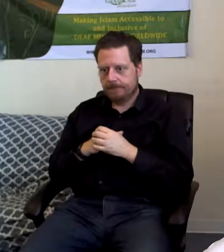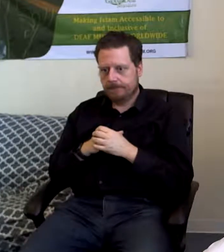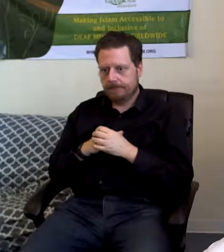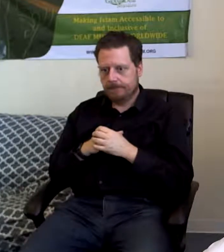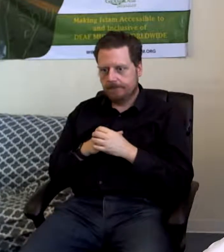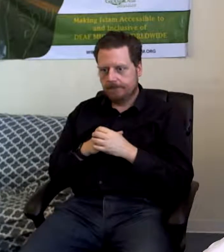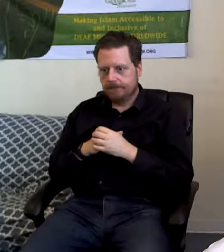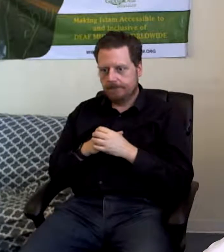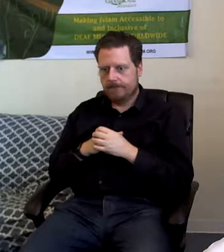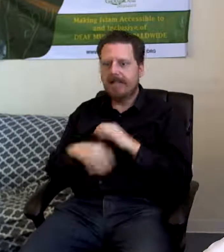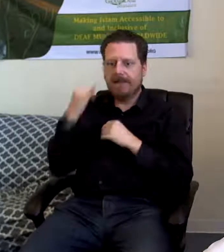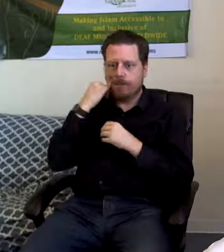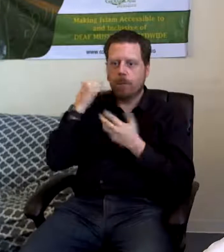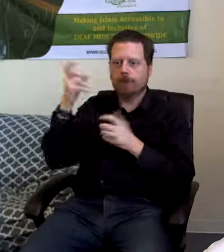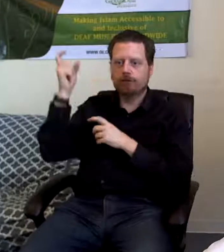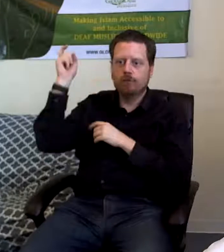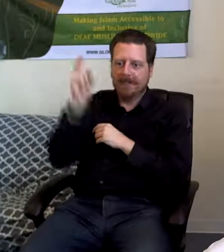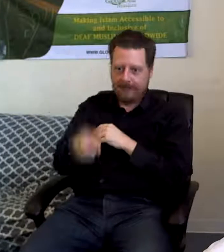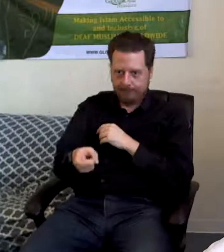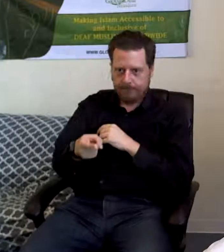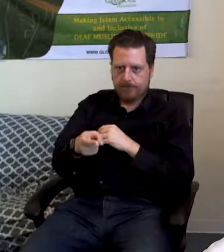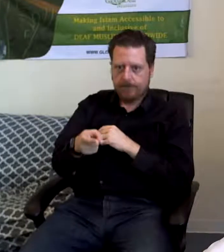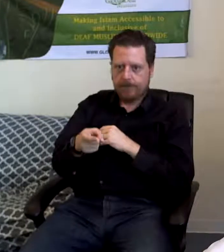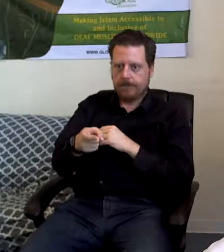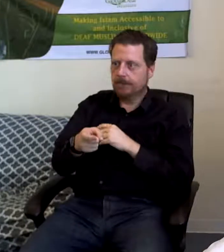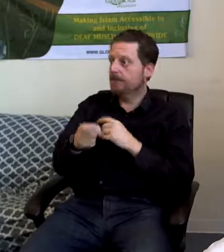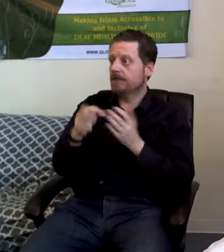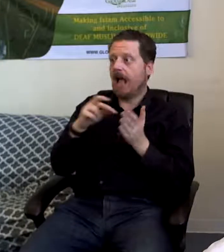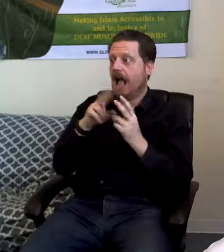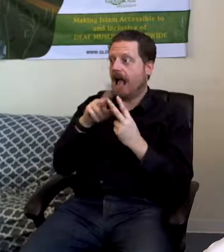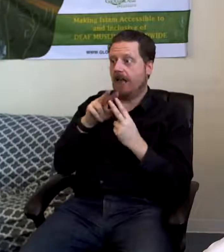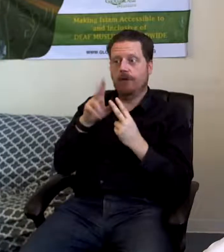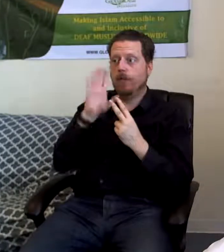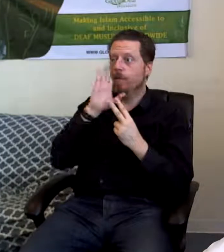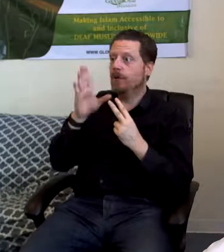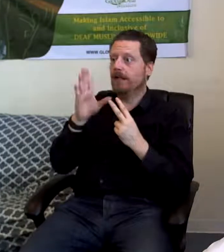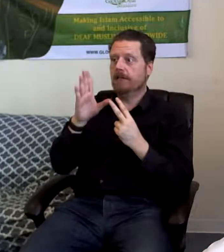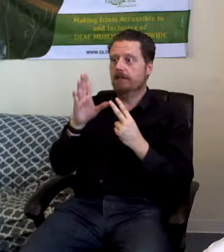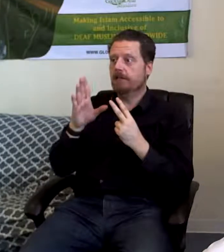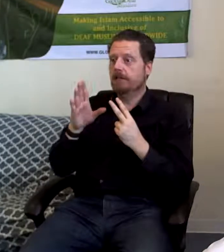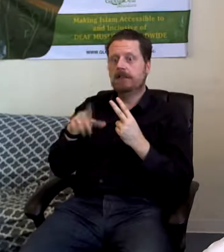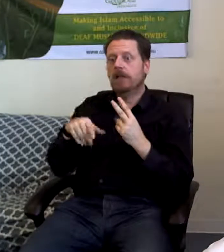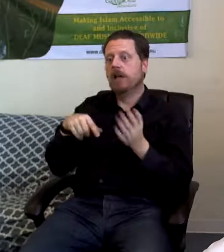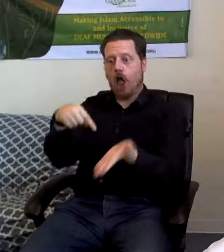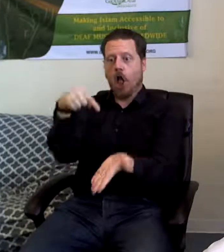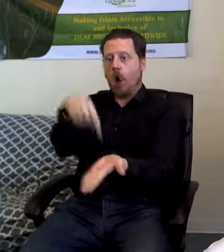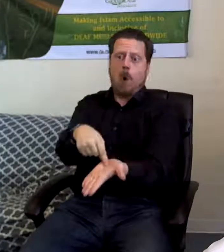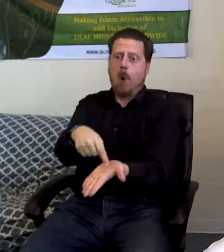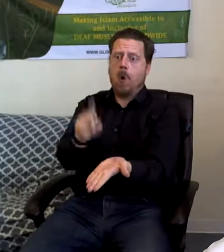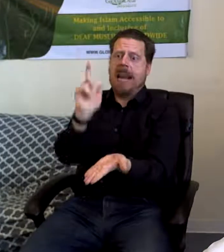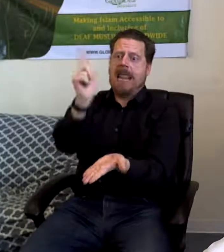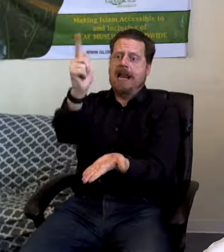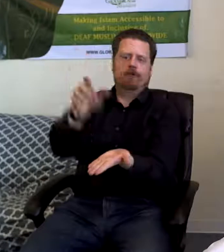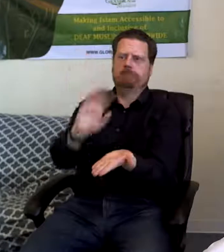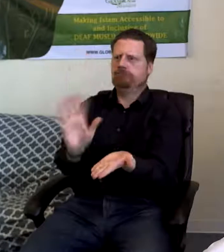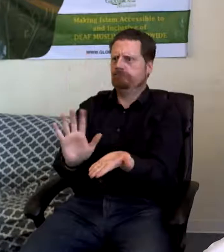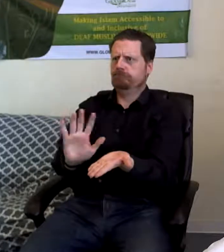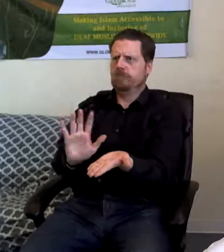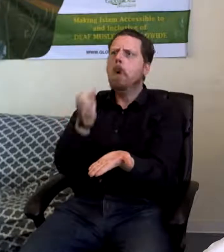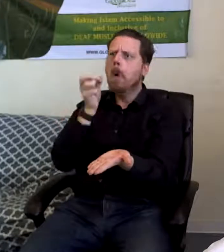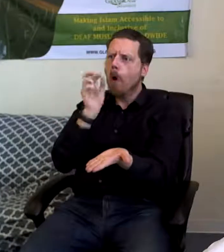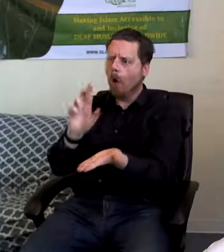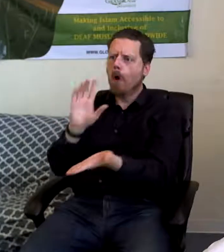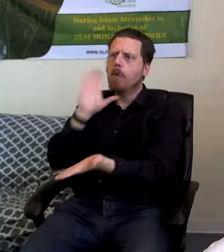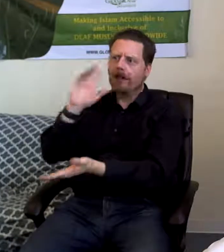If He wants to give someone, He either would give him without holding him to account, or will give